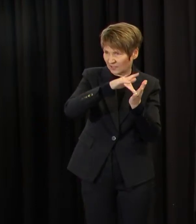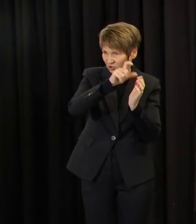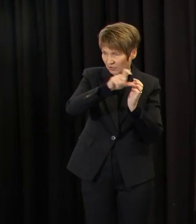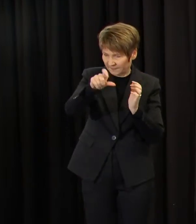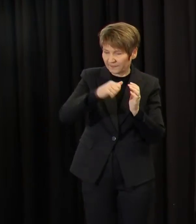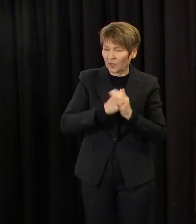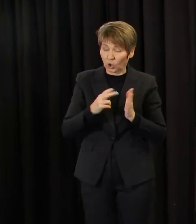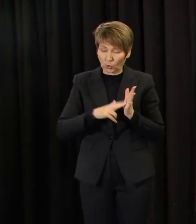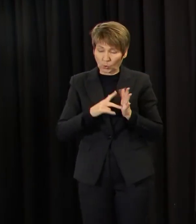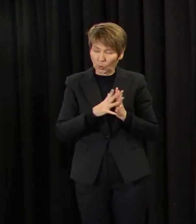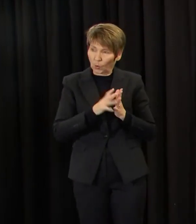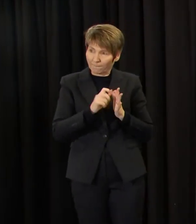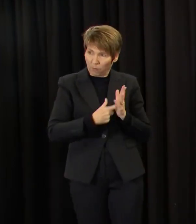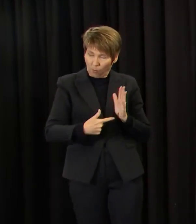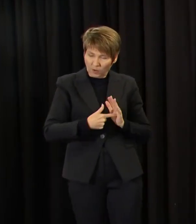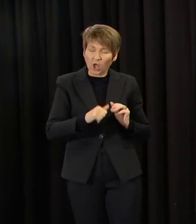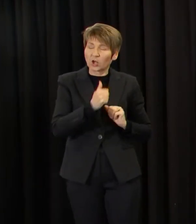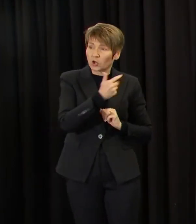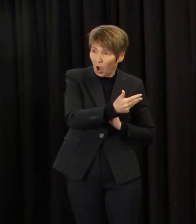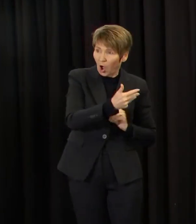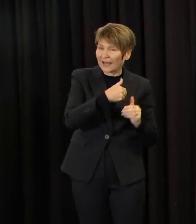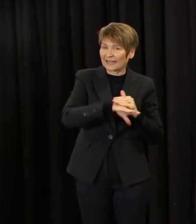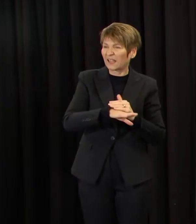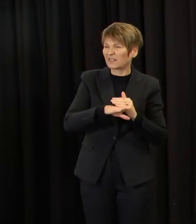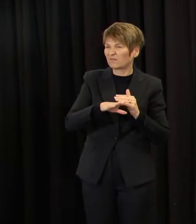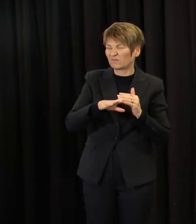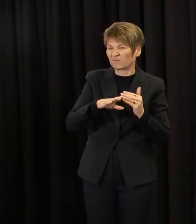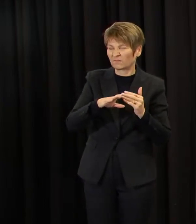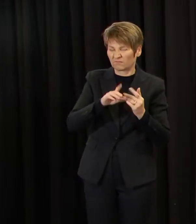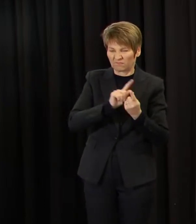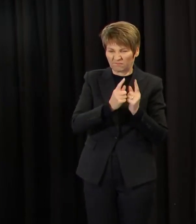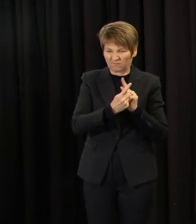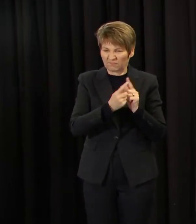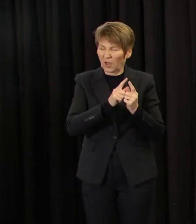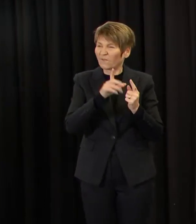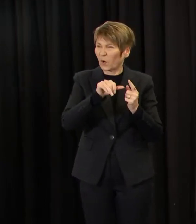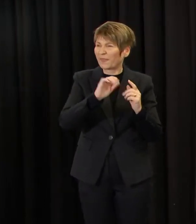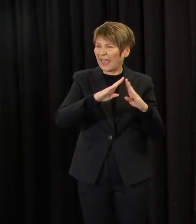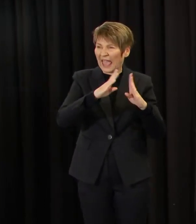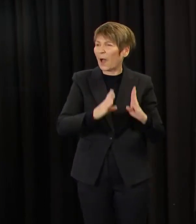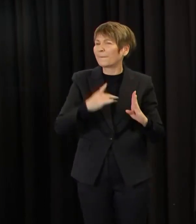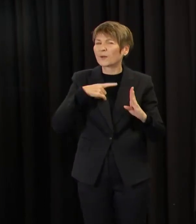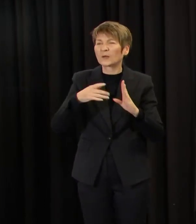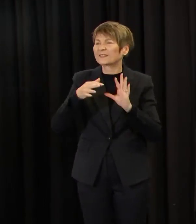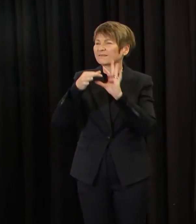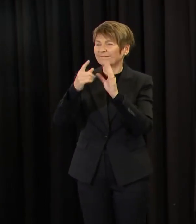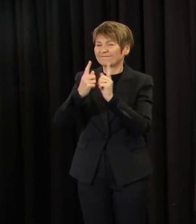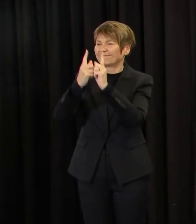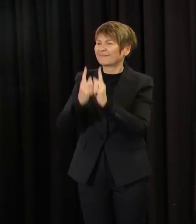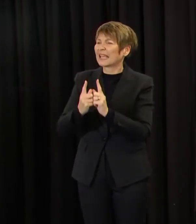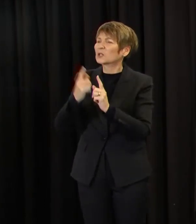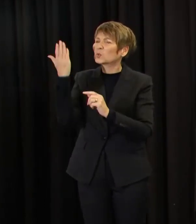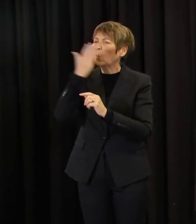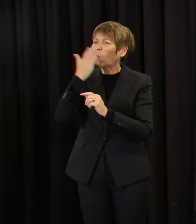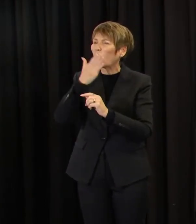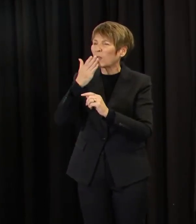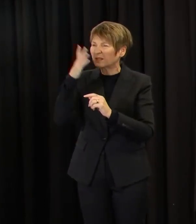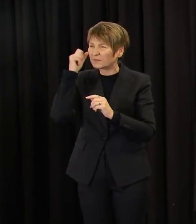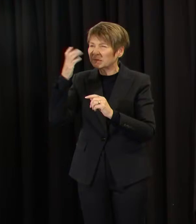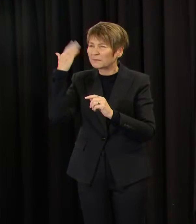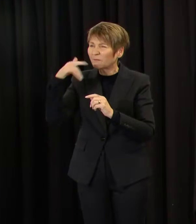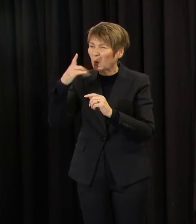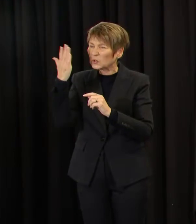cluster. 9 are associated with household contacts from our earlier schools outbreaks, and we still have some ongoing transmission within